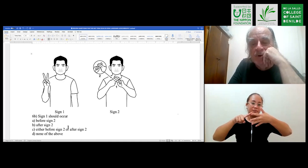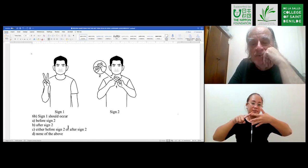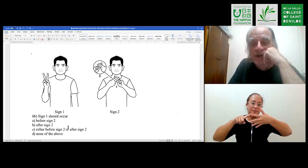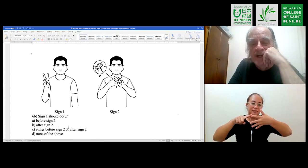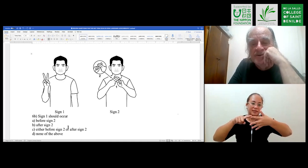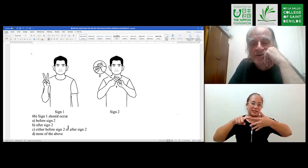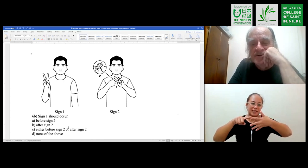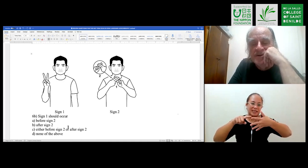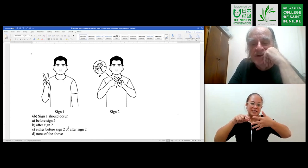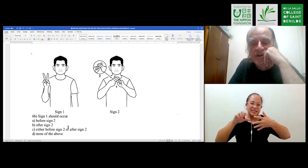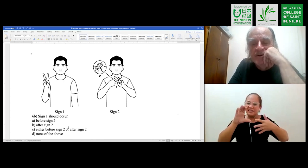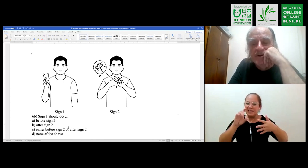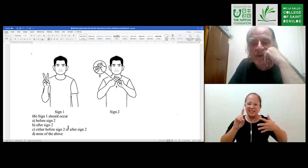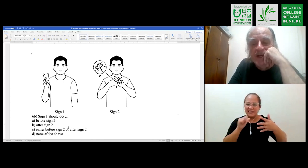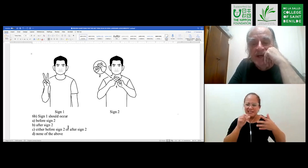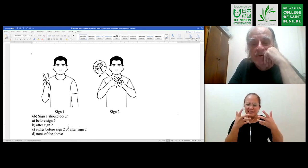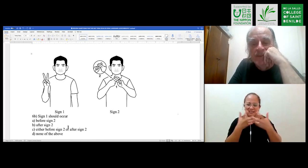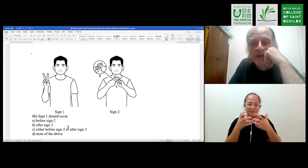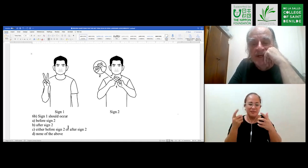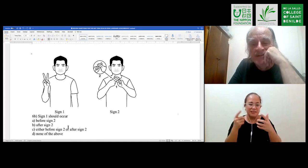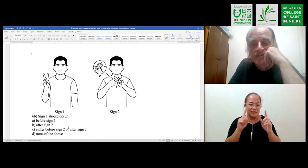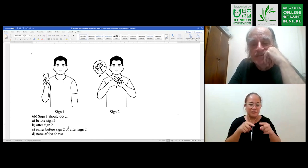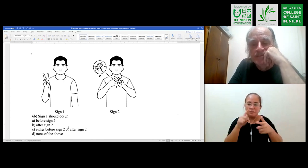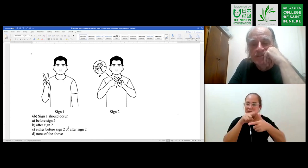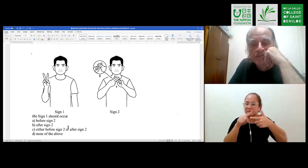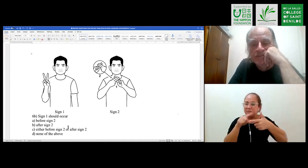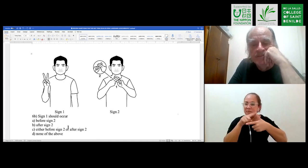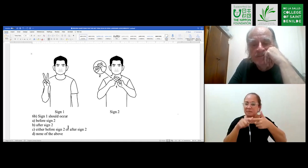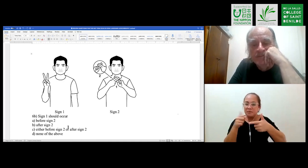appropriate answers. It's either going to be A or B. A.